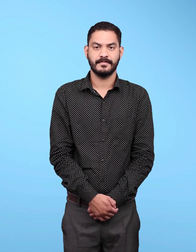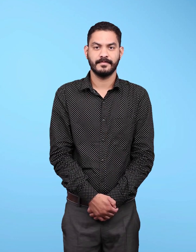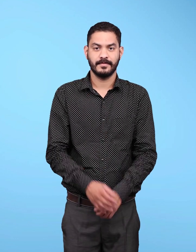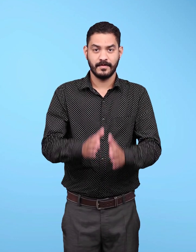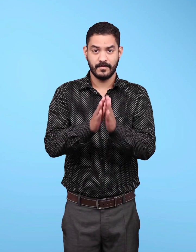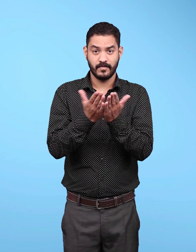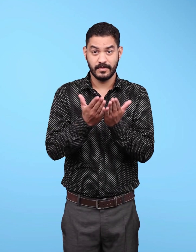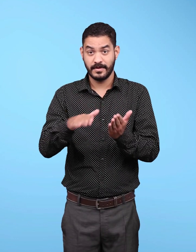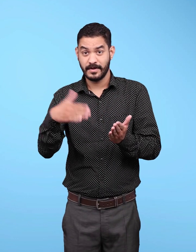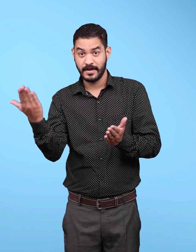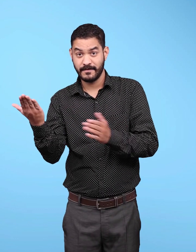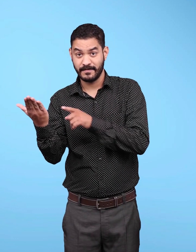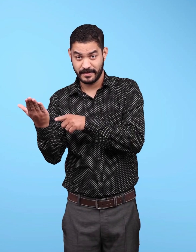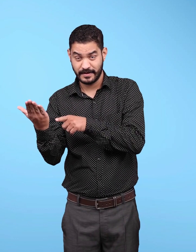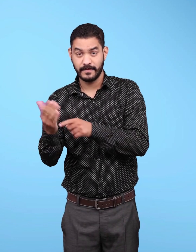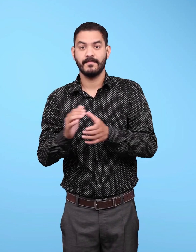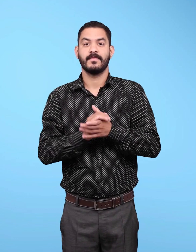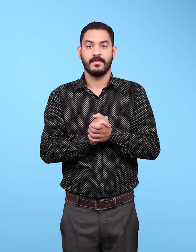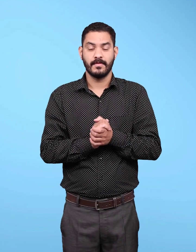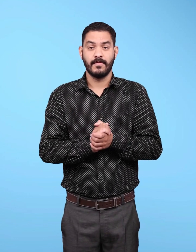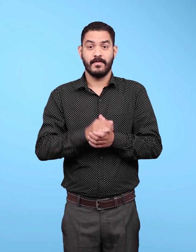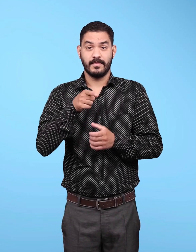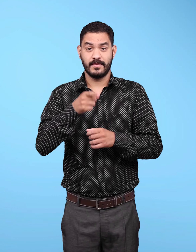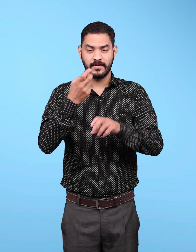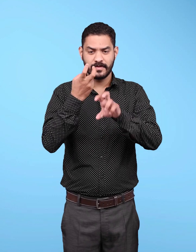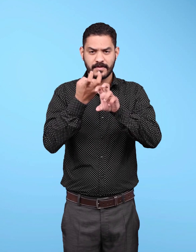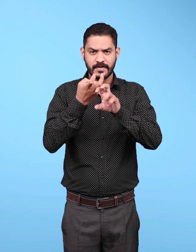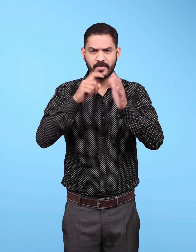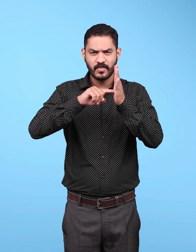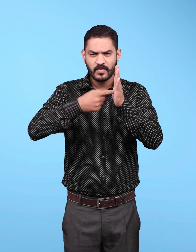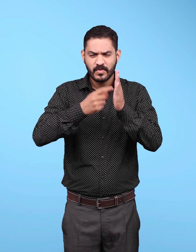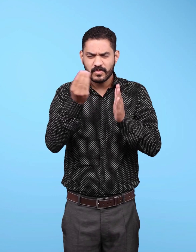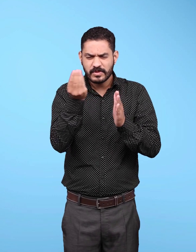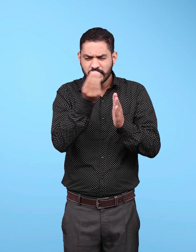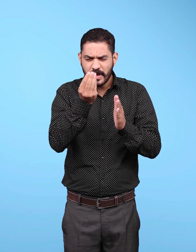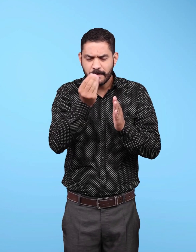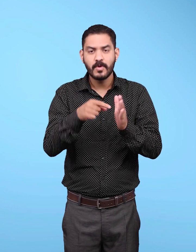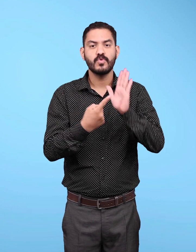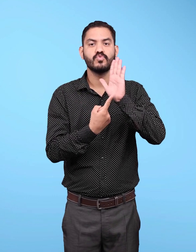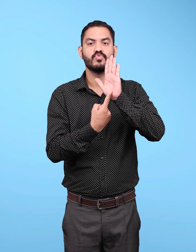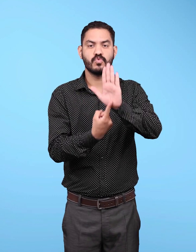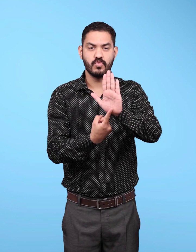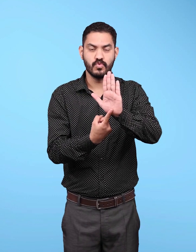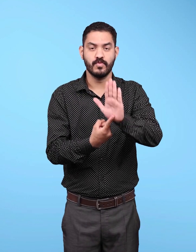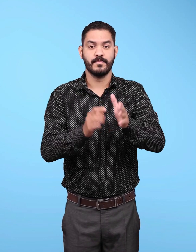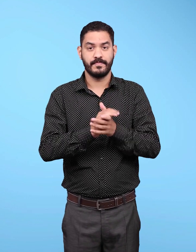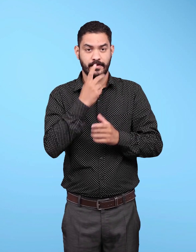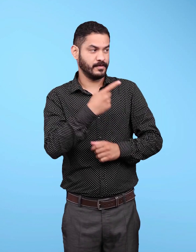On the right side of this page, some tools are shown. These are iron